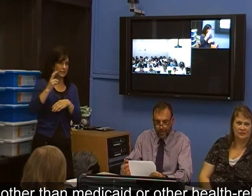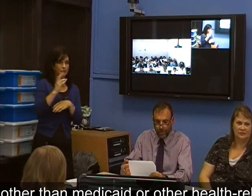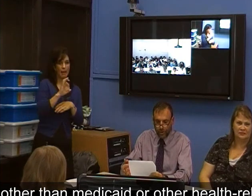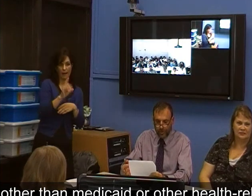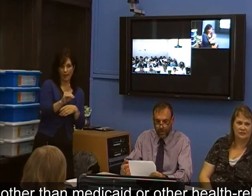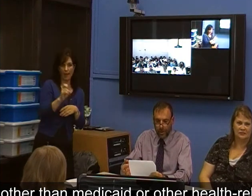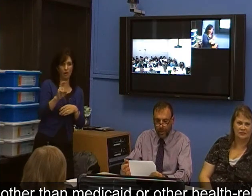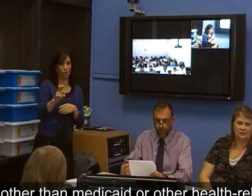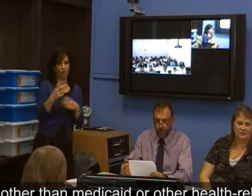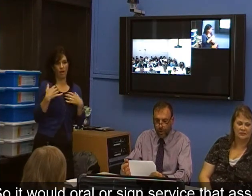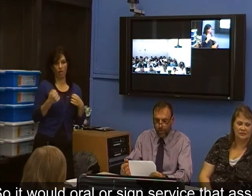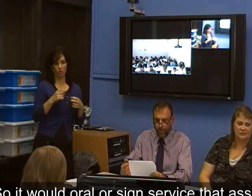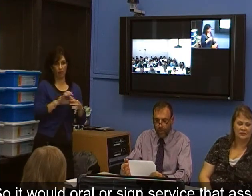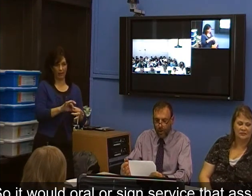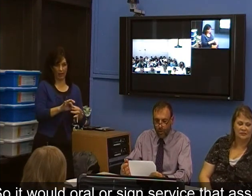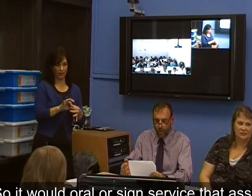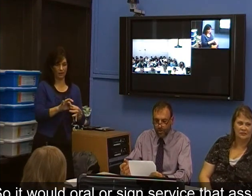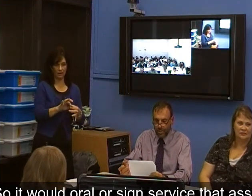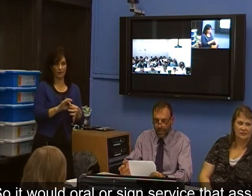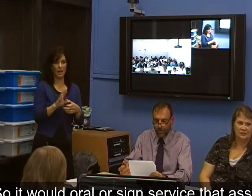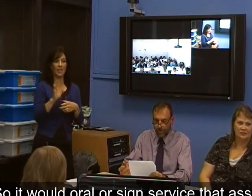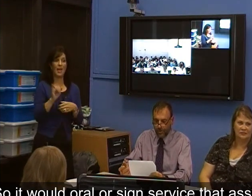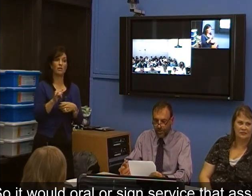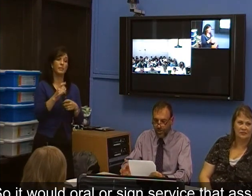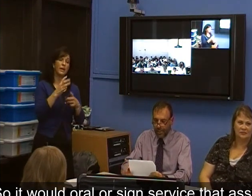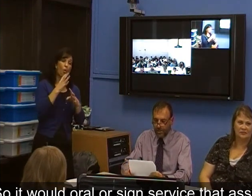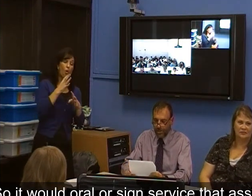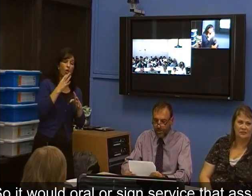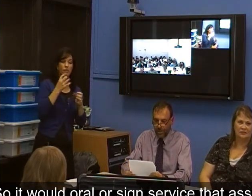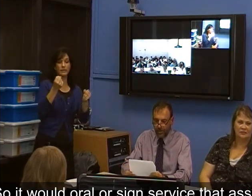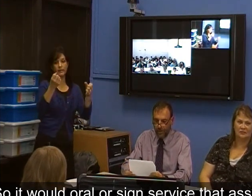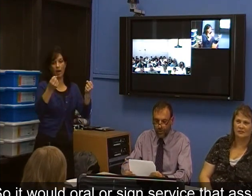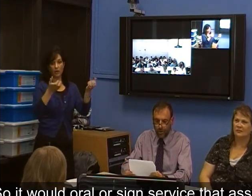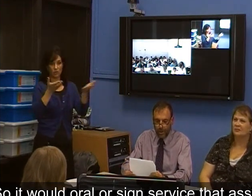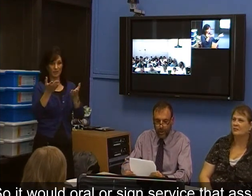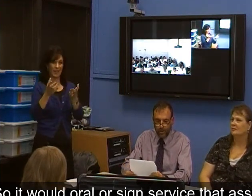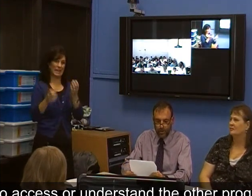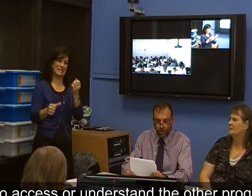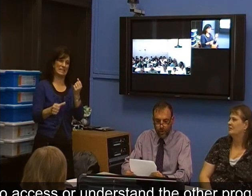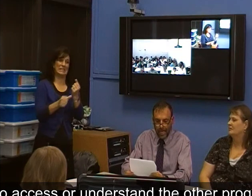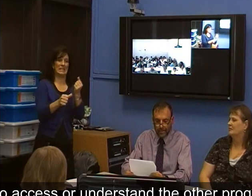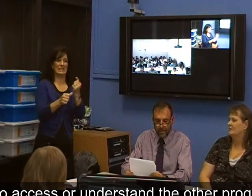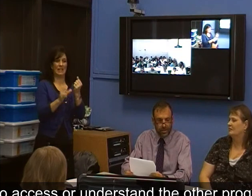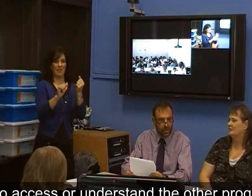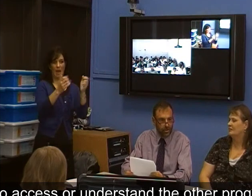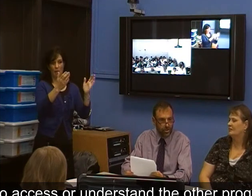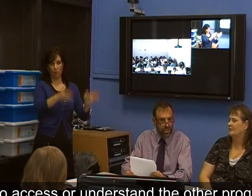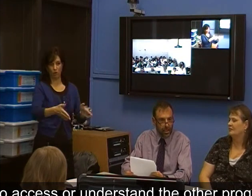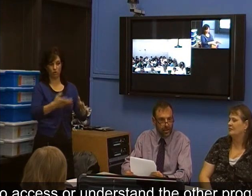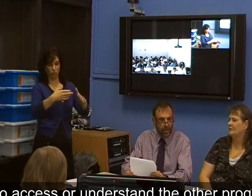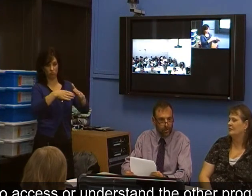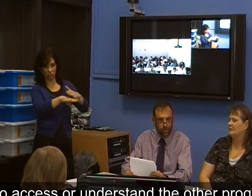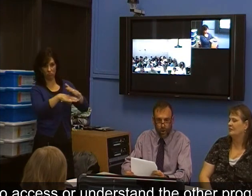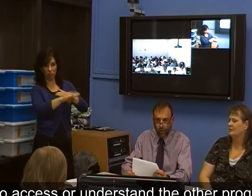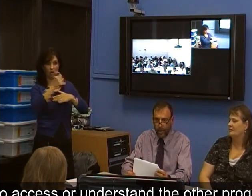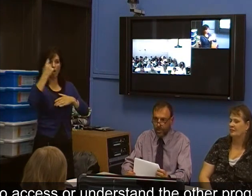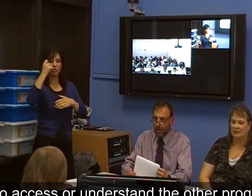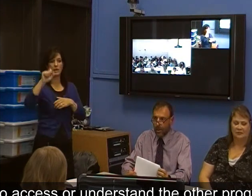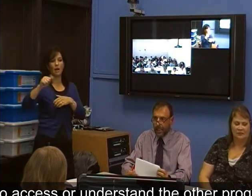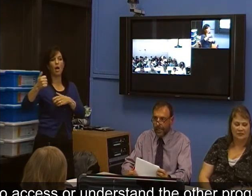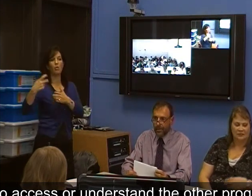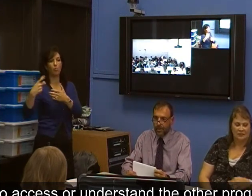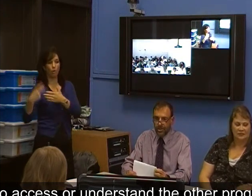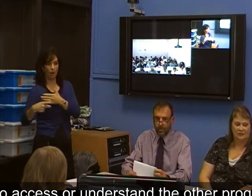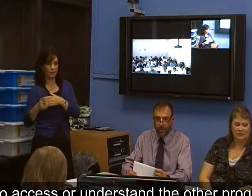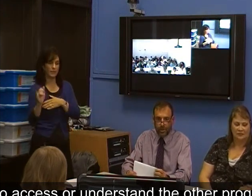health-related service. So it would be oral or signing services that assist the individual to access and understand the other programs